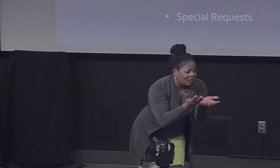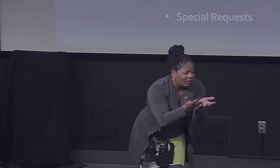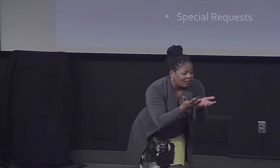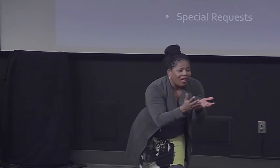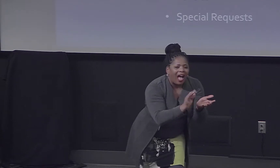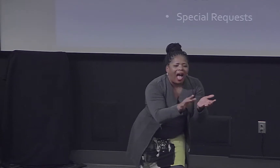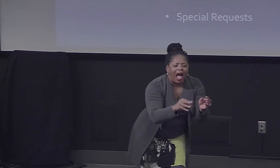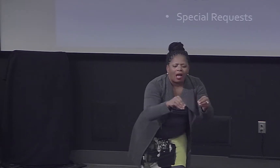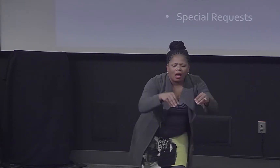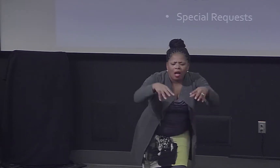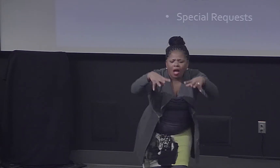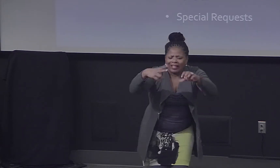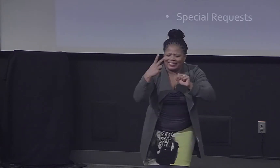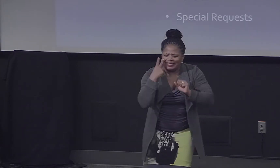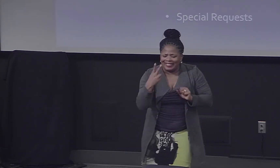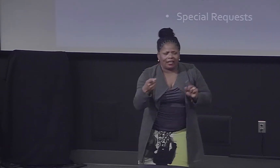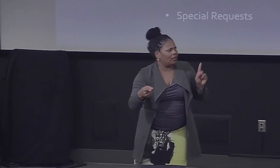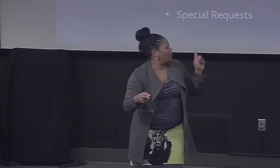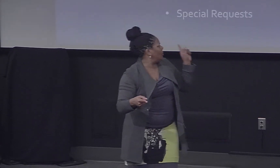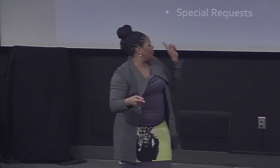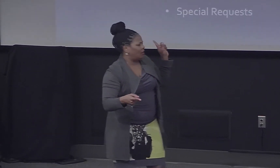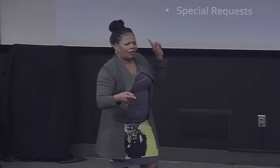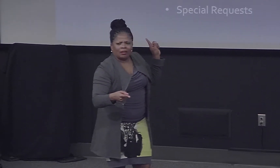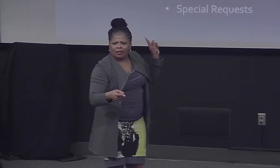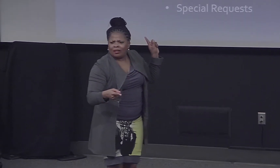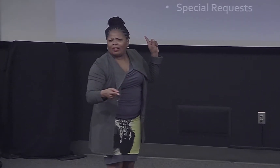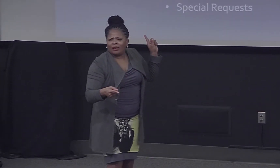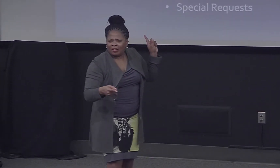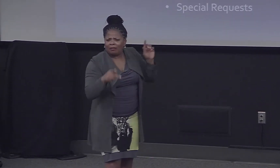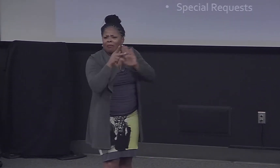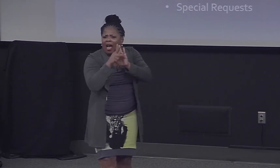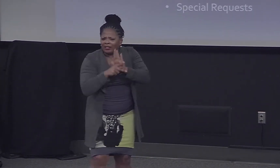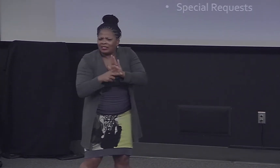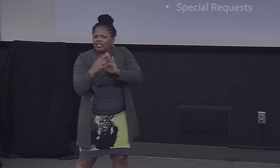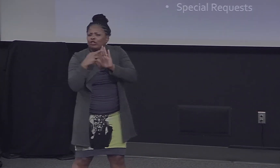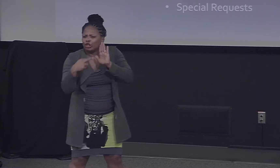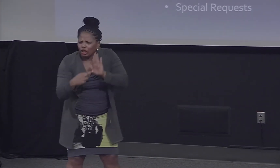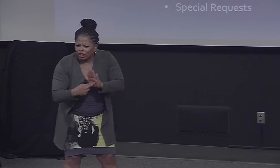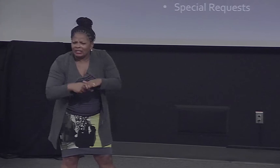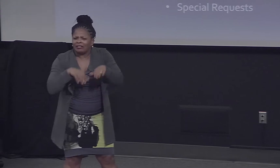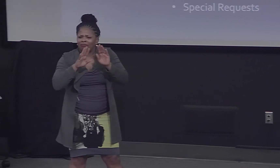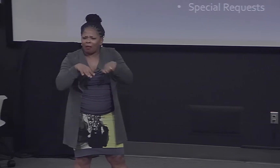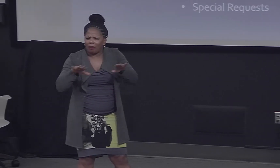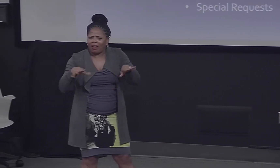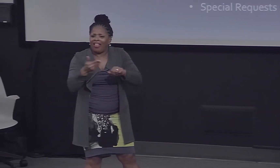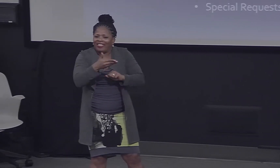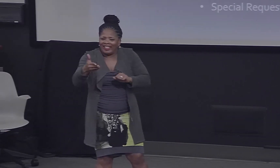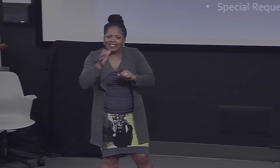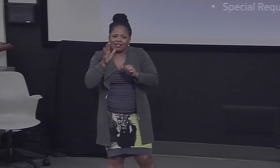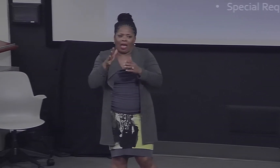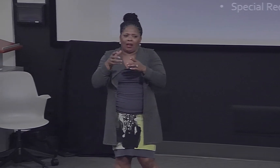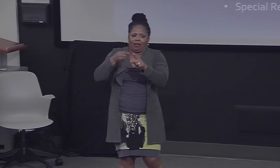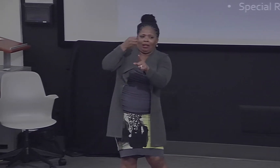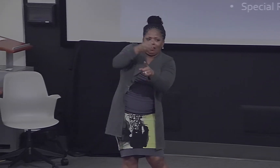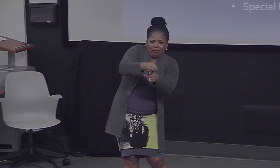Because of participant contributions, I started to lean in to understand